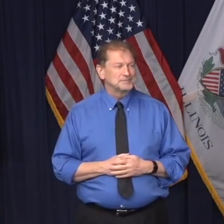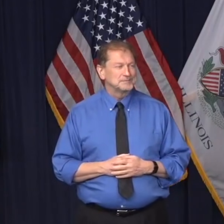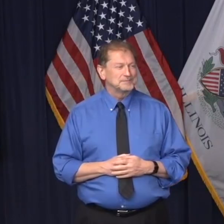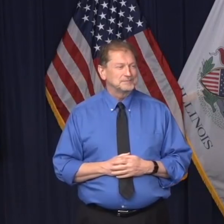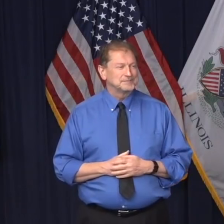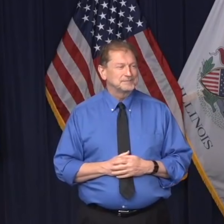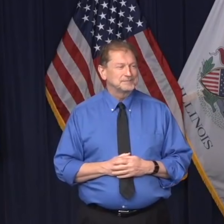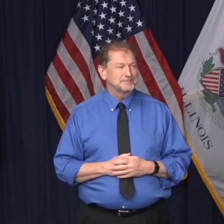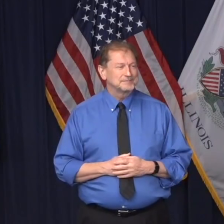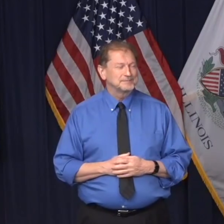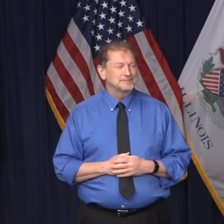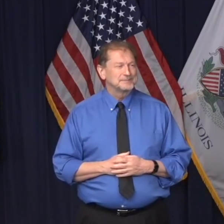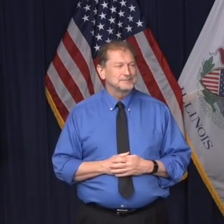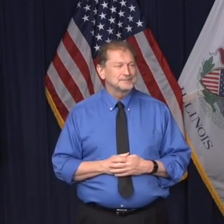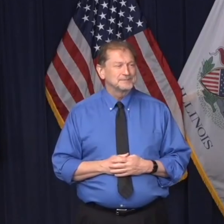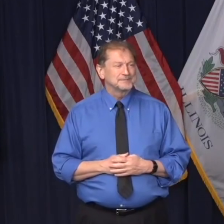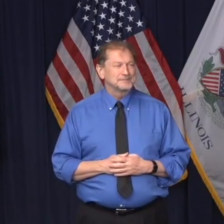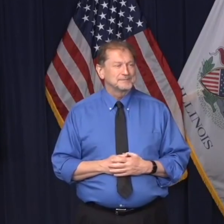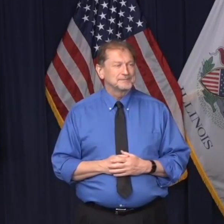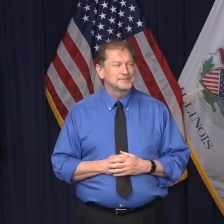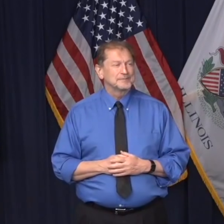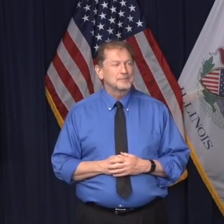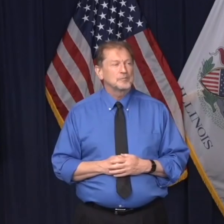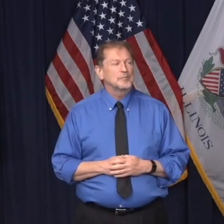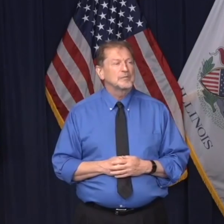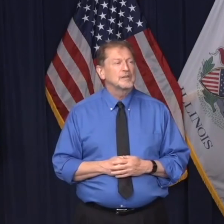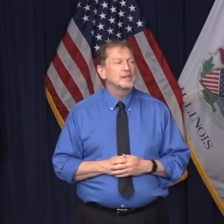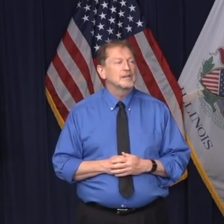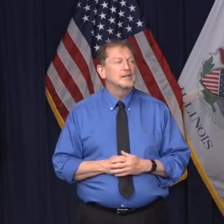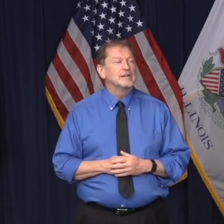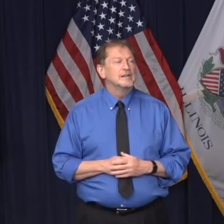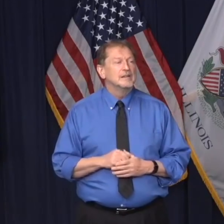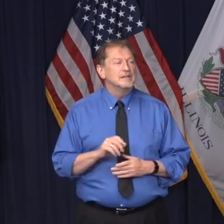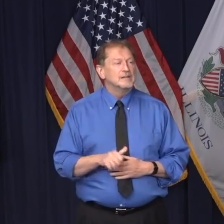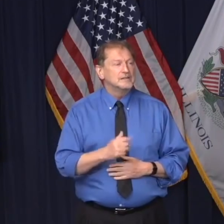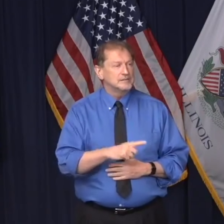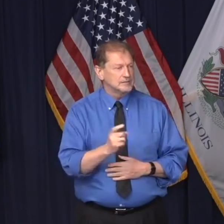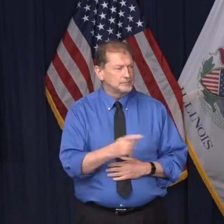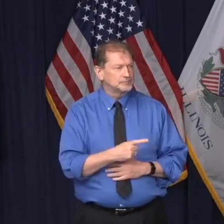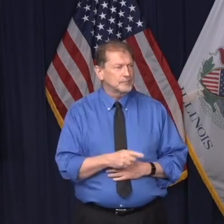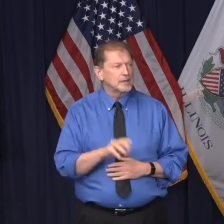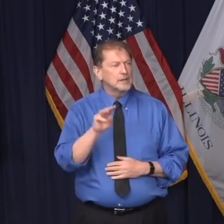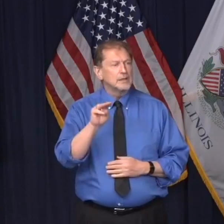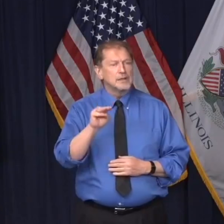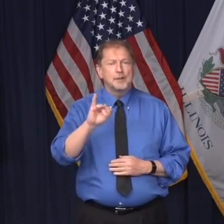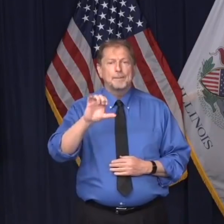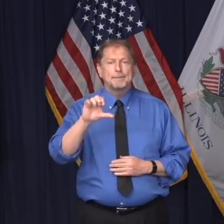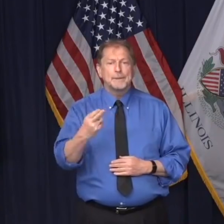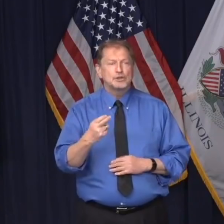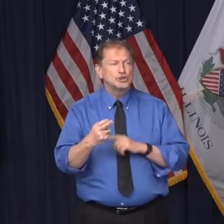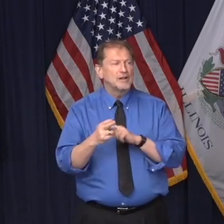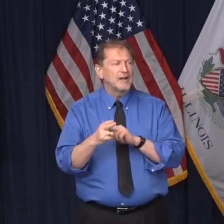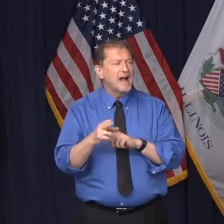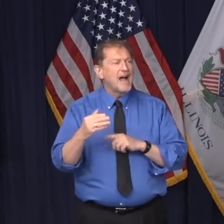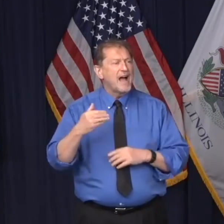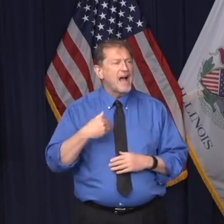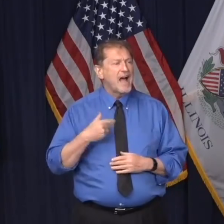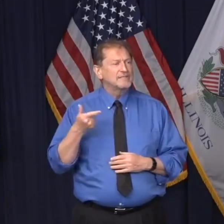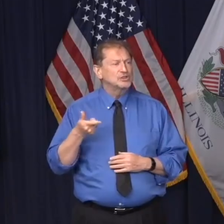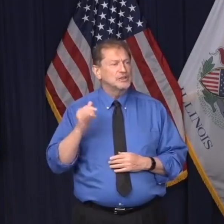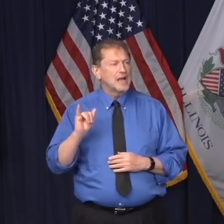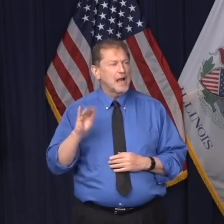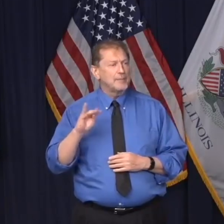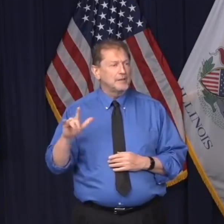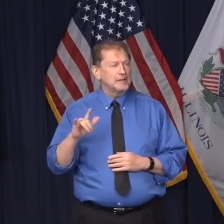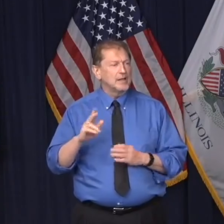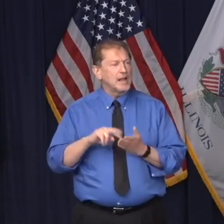with shorter Let's see, answers. We'll move on. Michigan's, this is also from Marion Ahern. Michigan's offering a GI Bill for pandemic frontline workers,